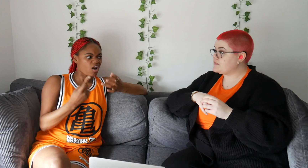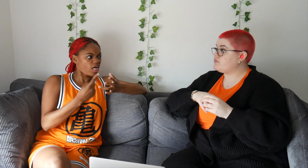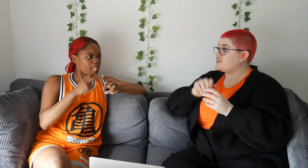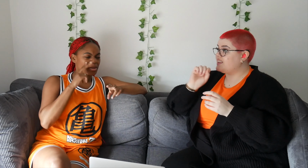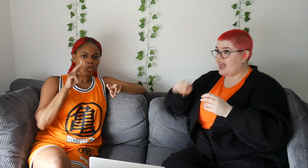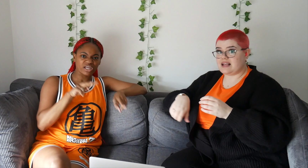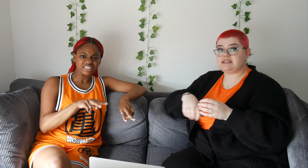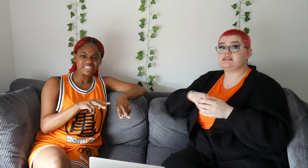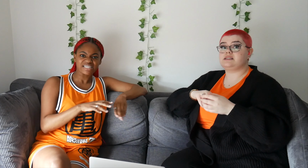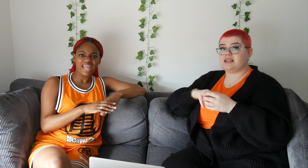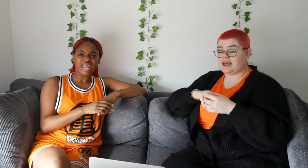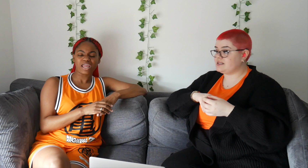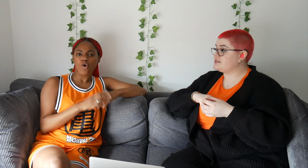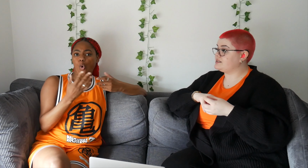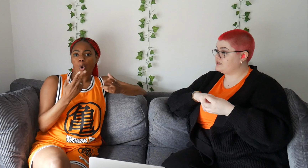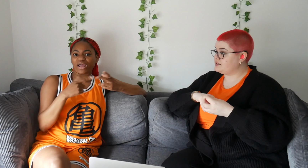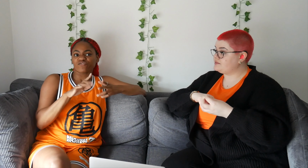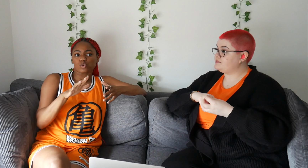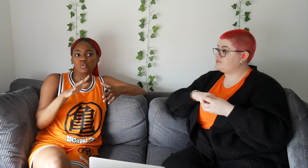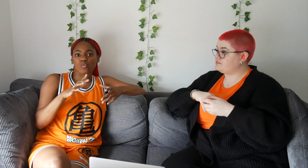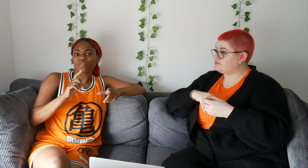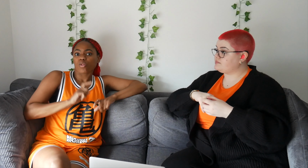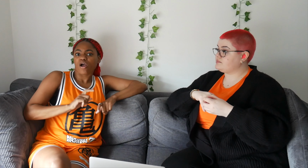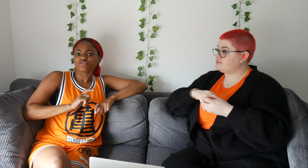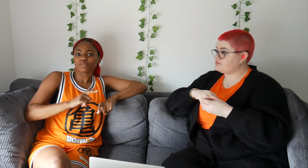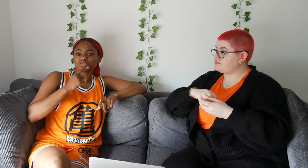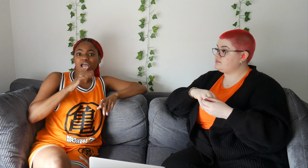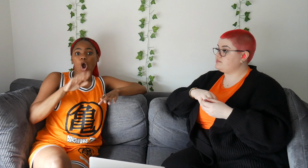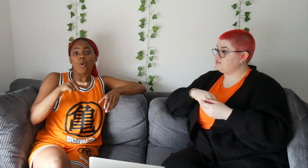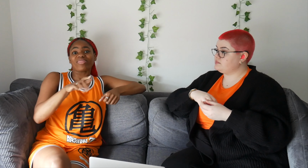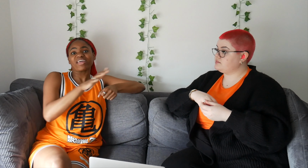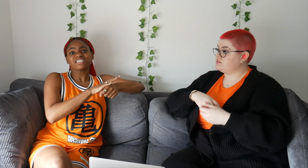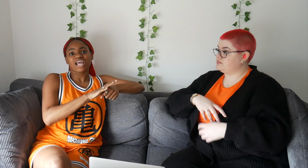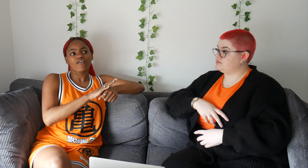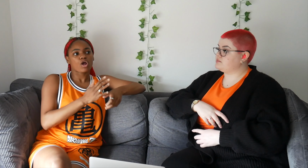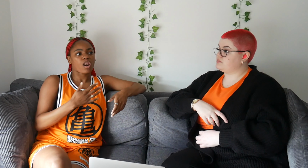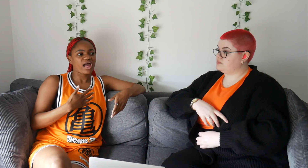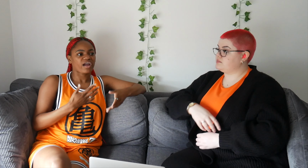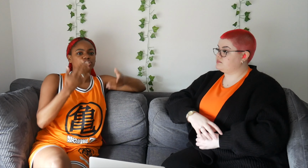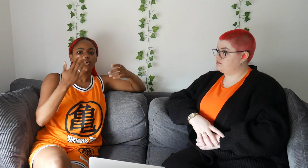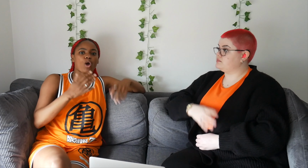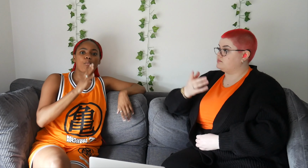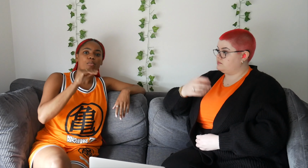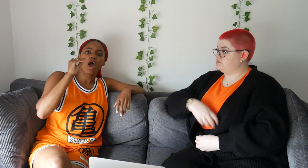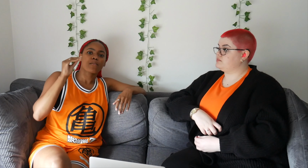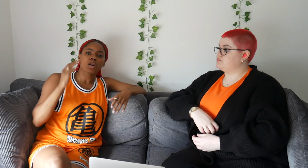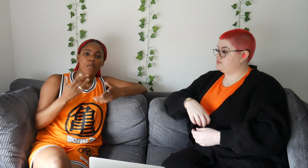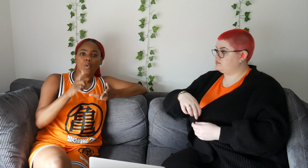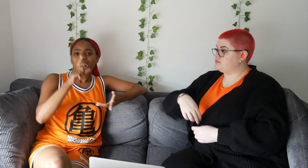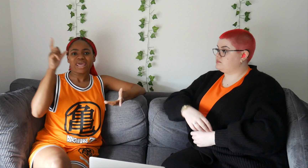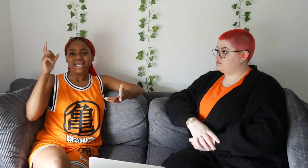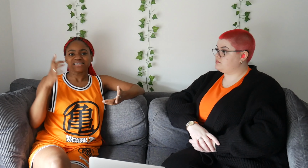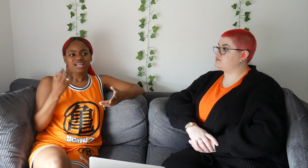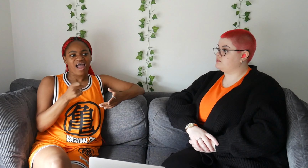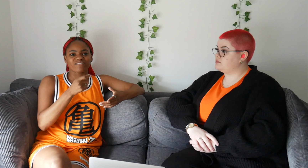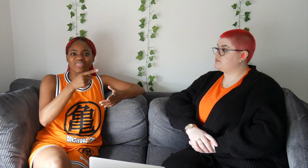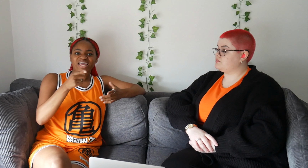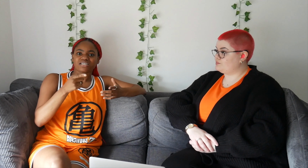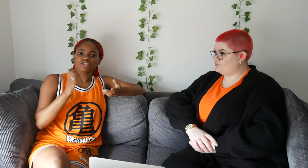and other people can see this. If you feel comfortable to say, oh, this area like Birmingham or Leeds have these services as well